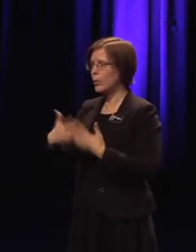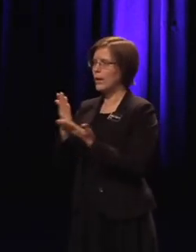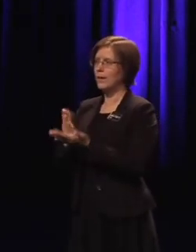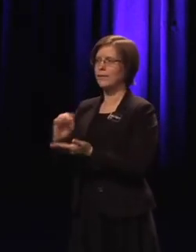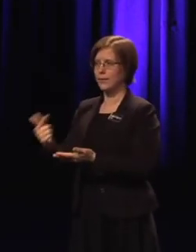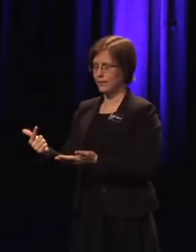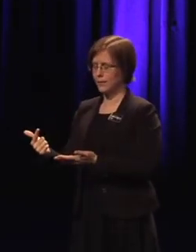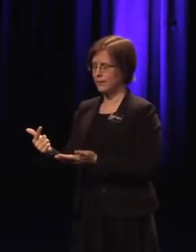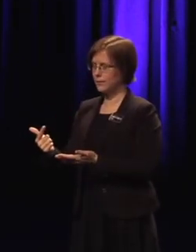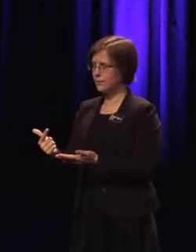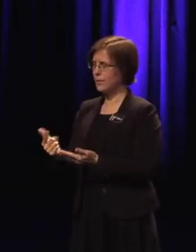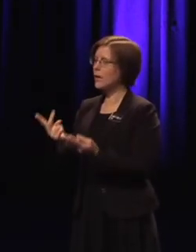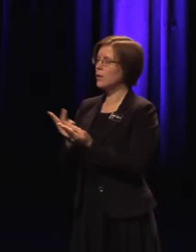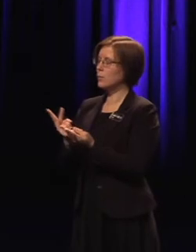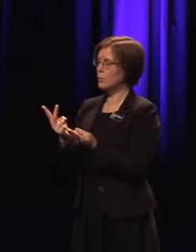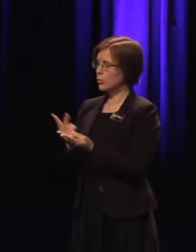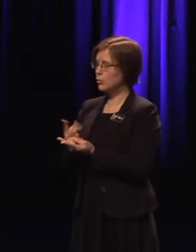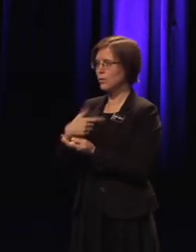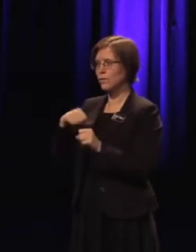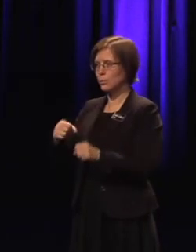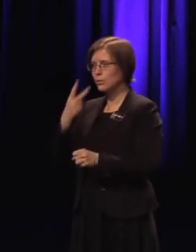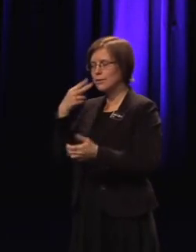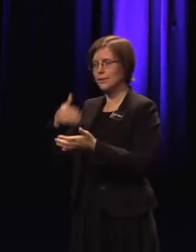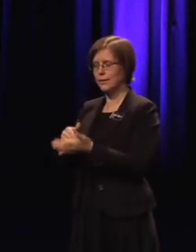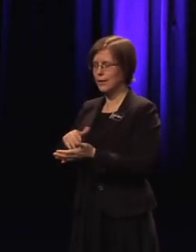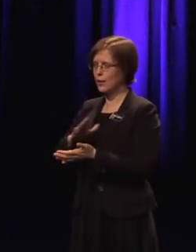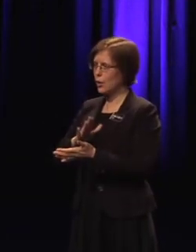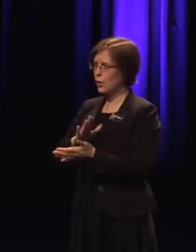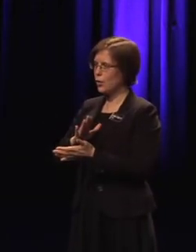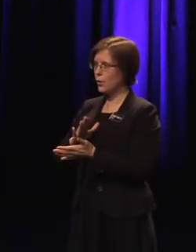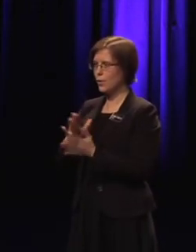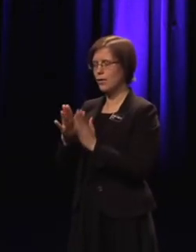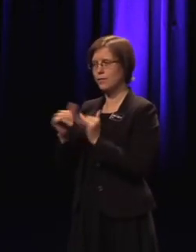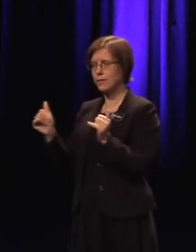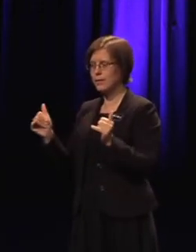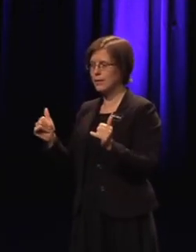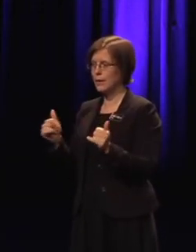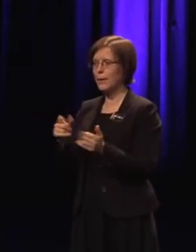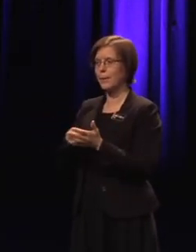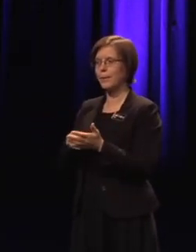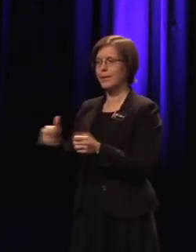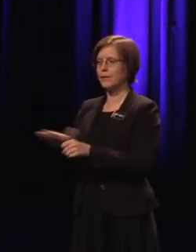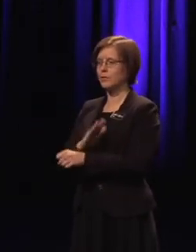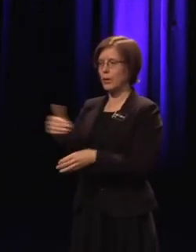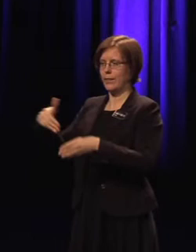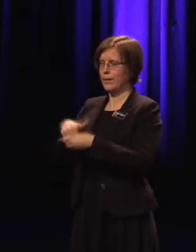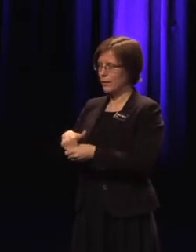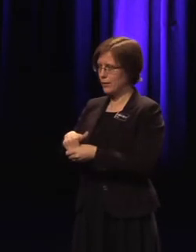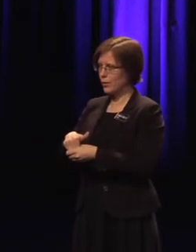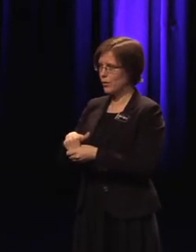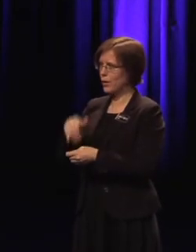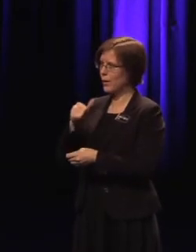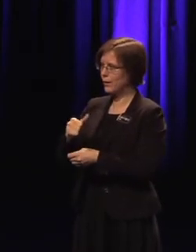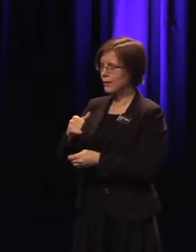means ensuring the free, active, and meaningful participation of the beneficiaries